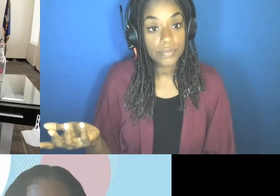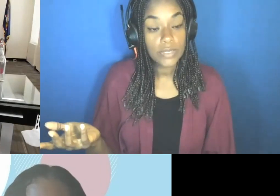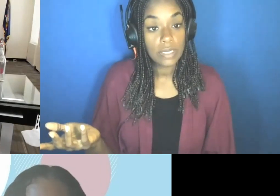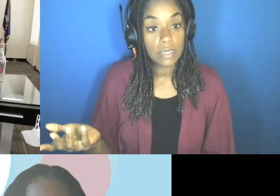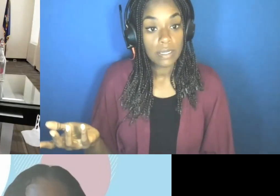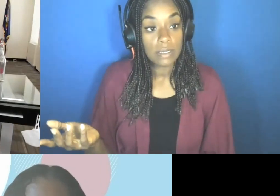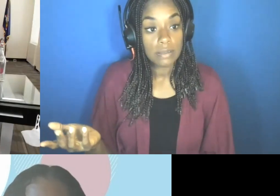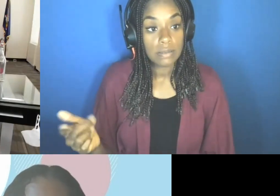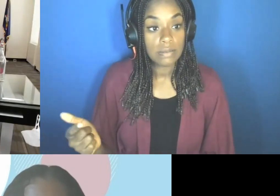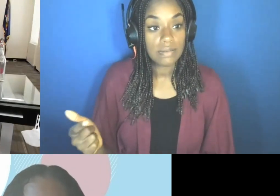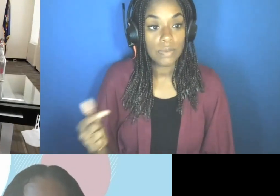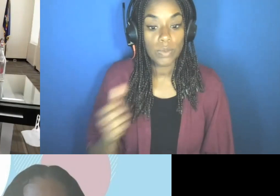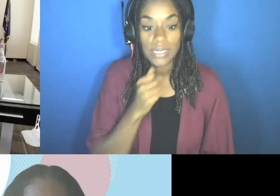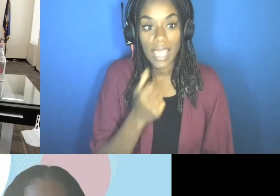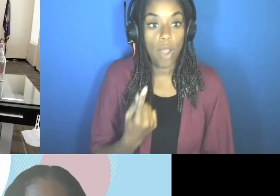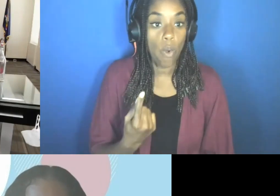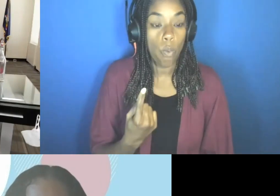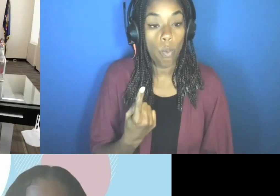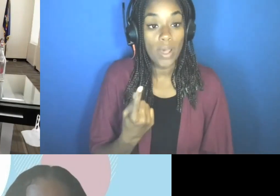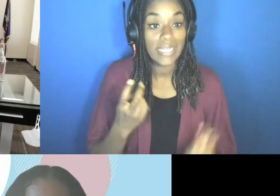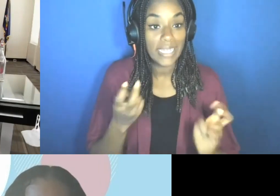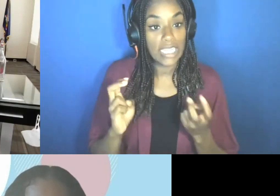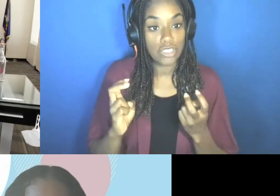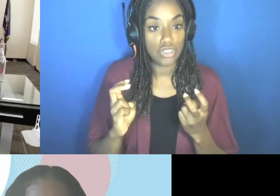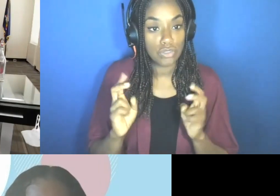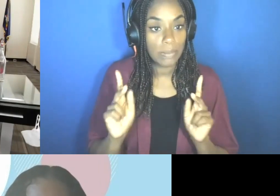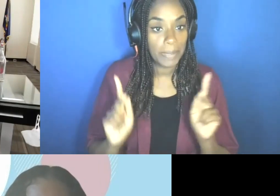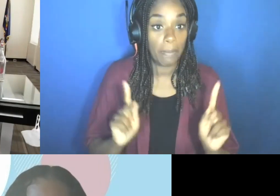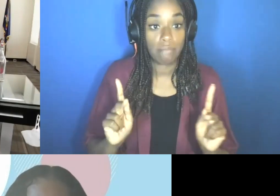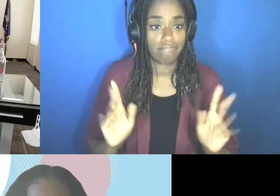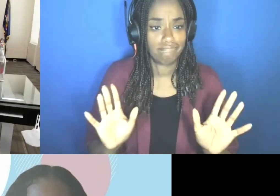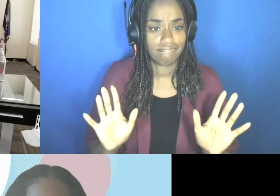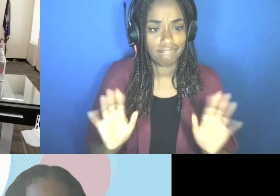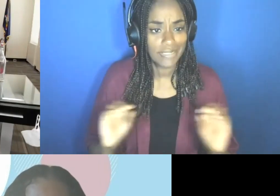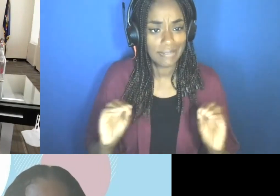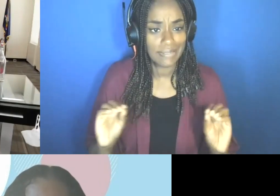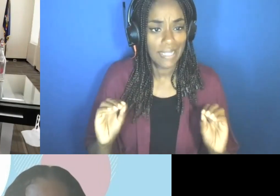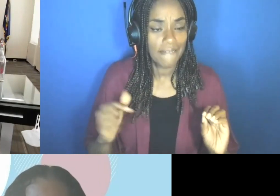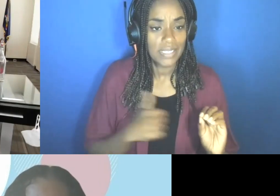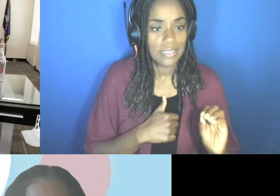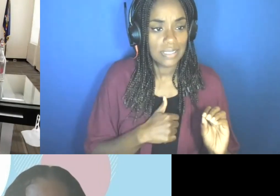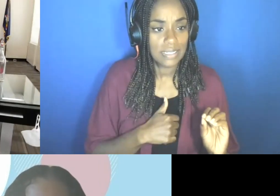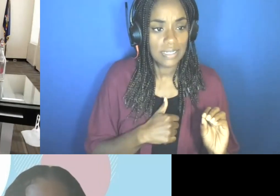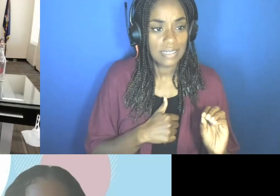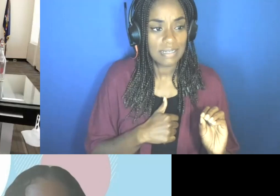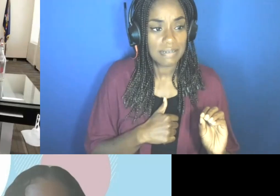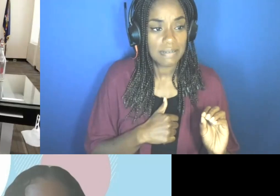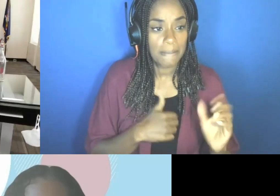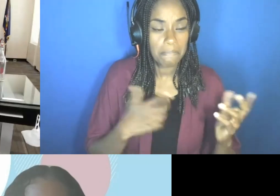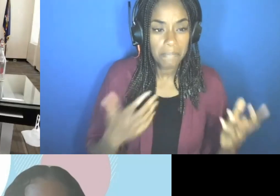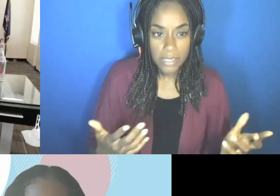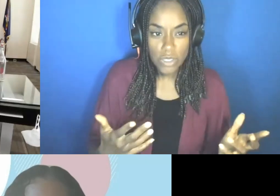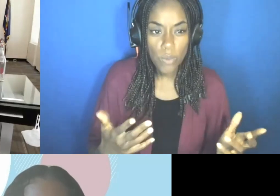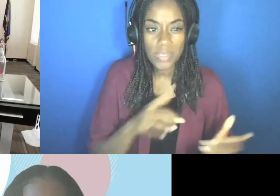we're not single issue people. Any of us. So I'm not quite sure what particular issue you're